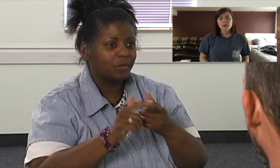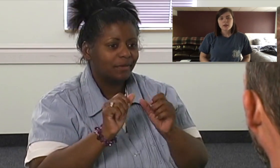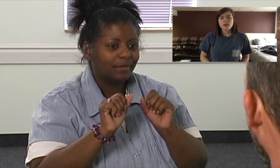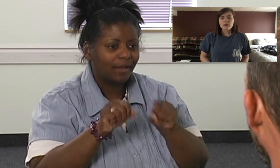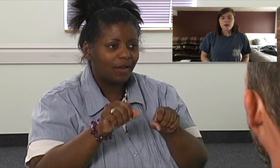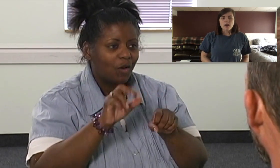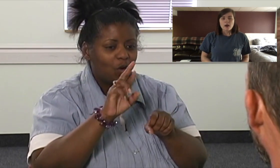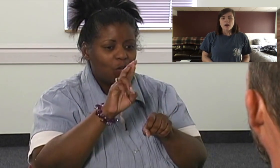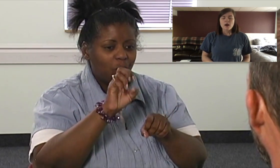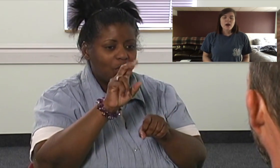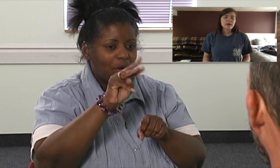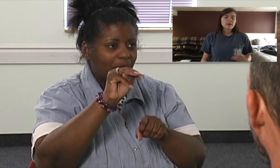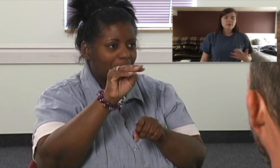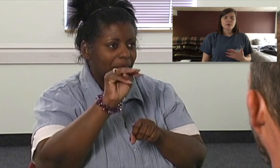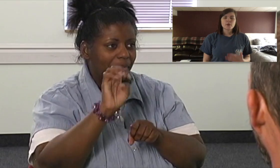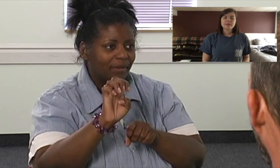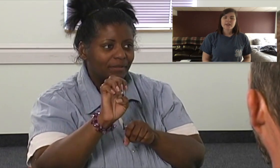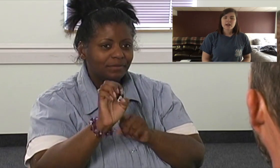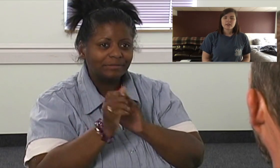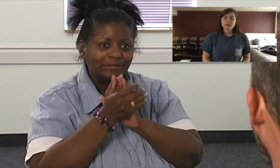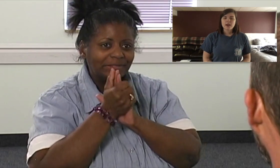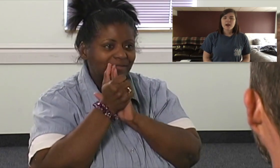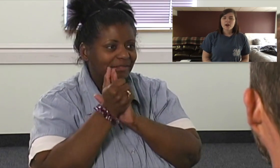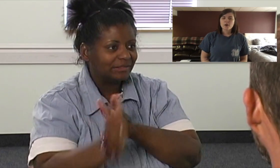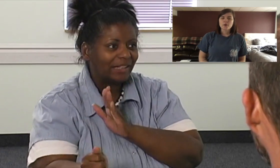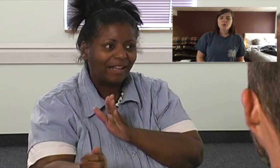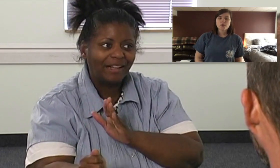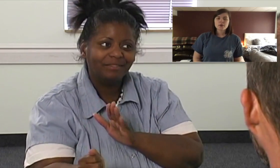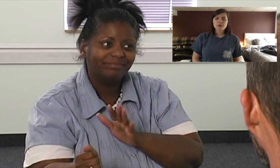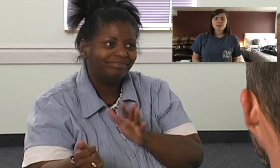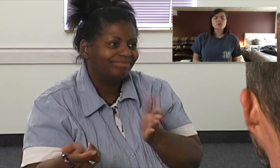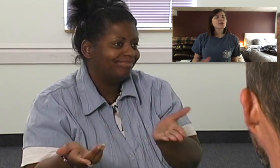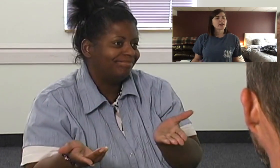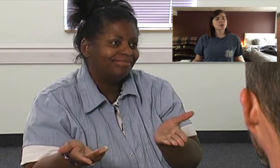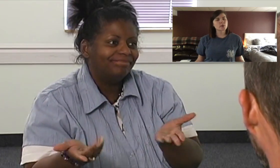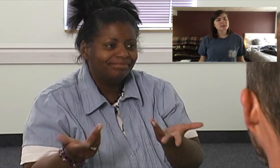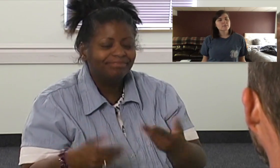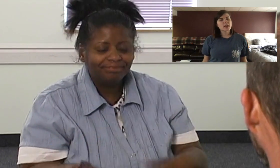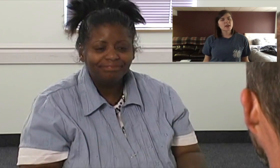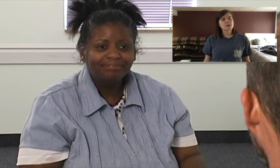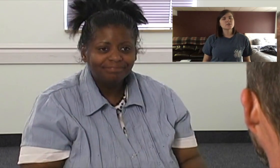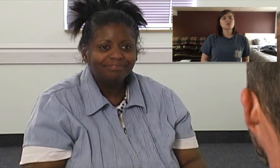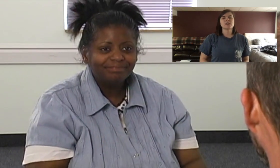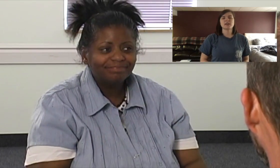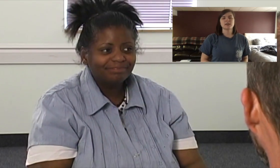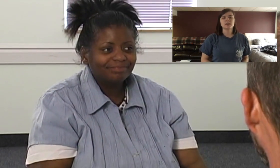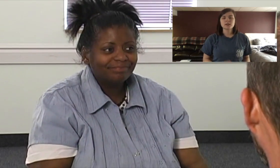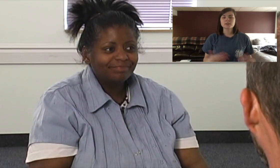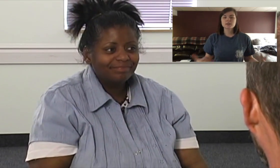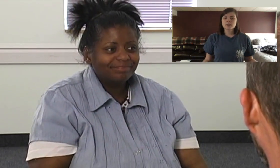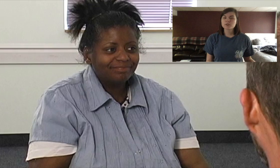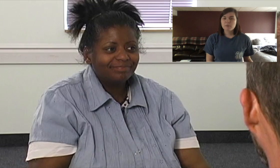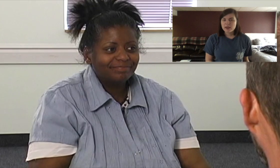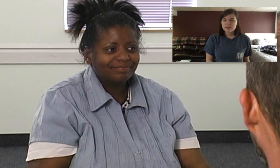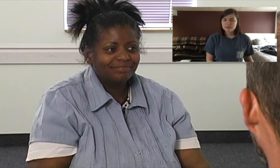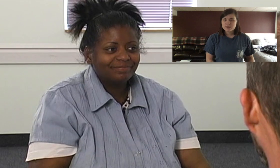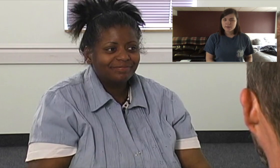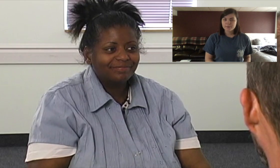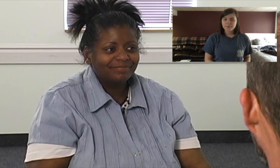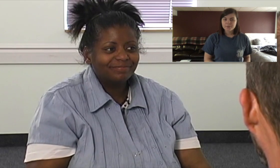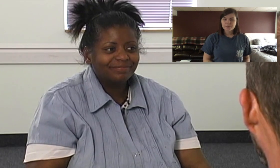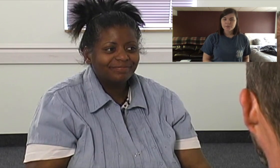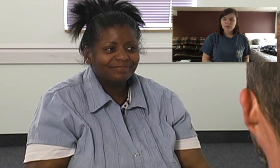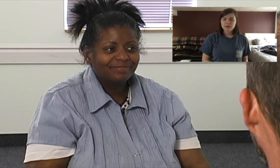Yes. I don't know exactly how to fill out a resume to make it skills